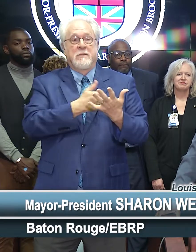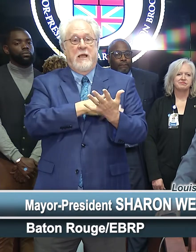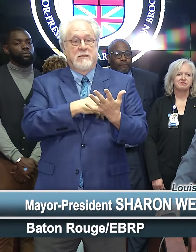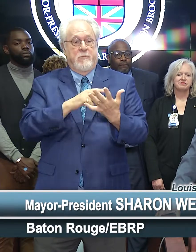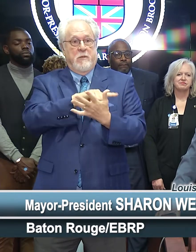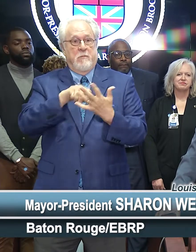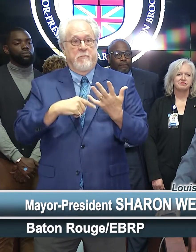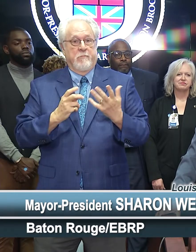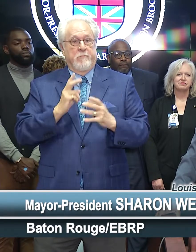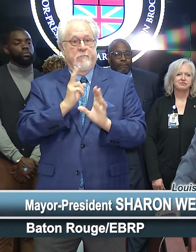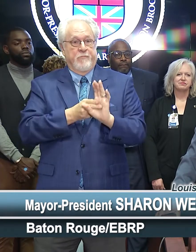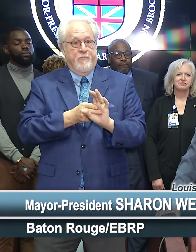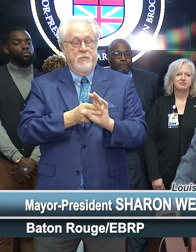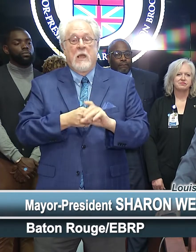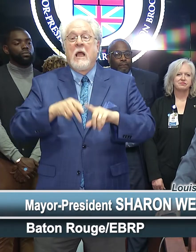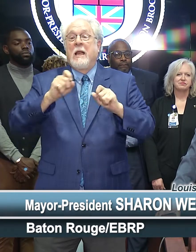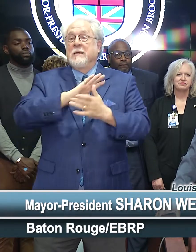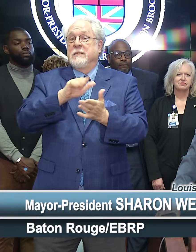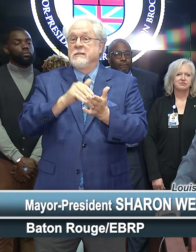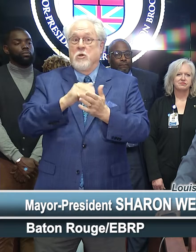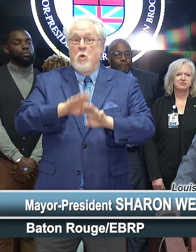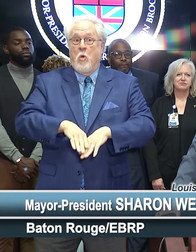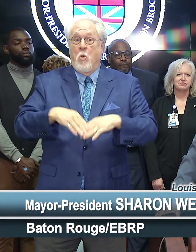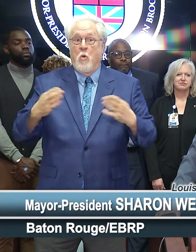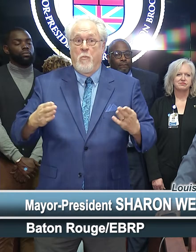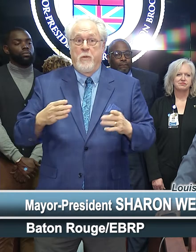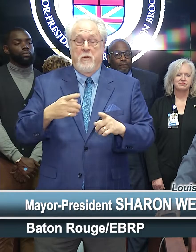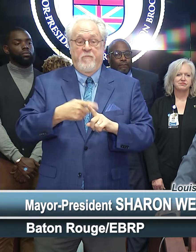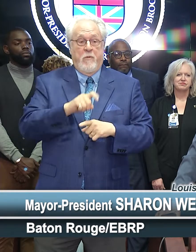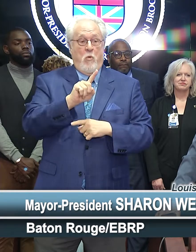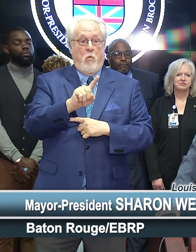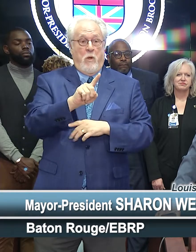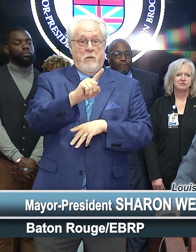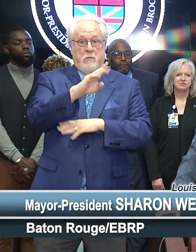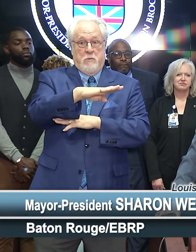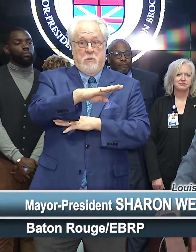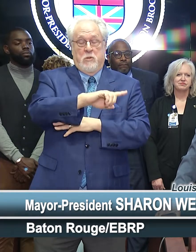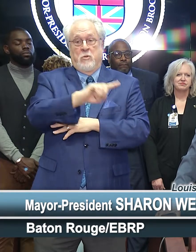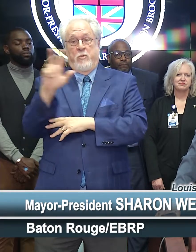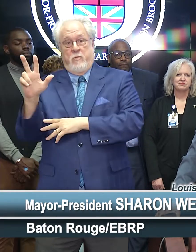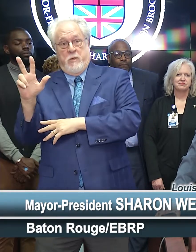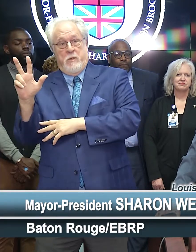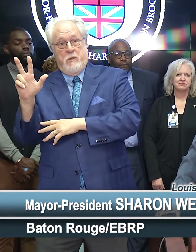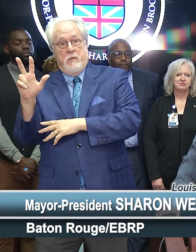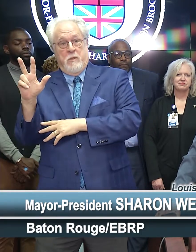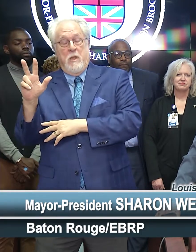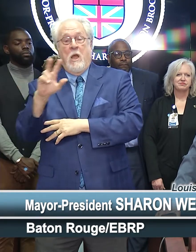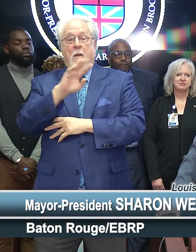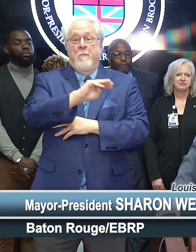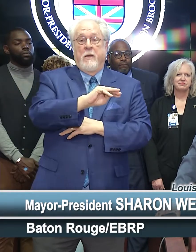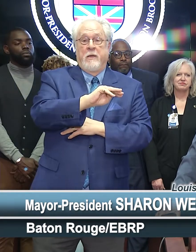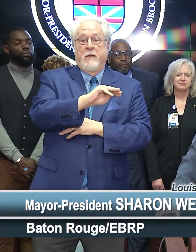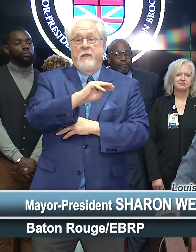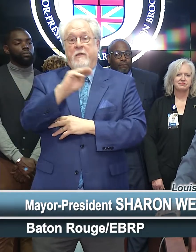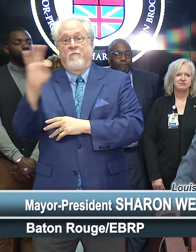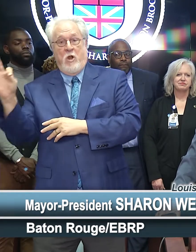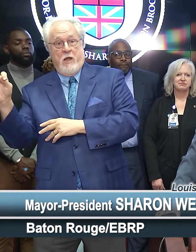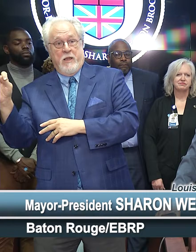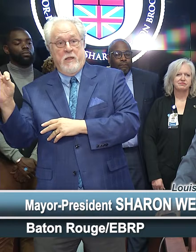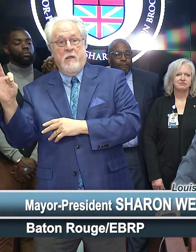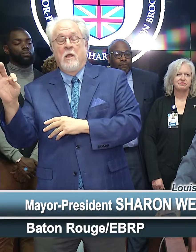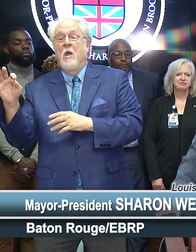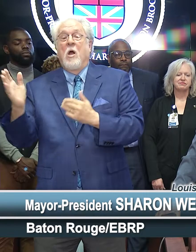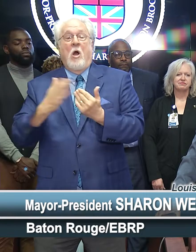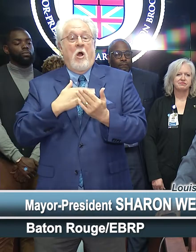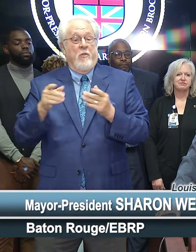Hospital. The testing center will be open from 1 p.m. to 3 p.m., Monday through Friday,